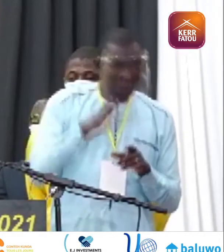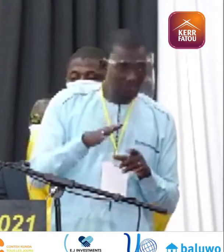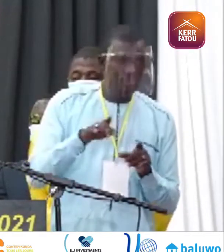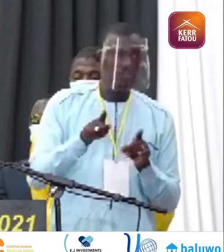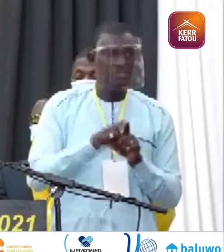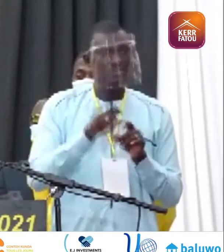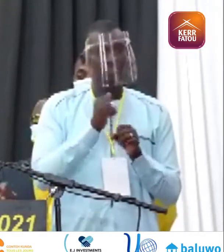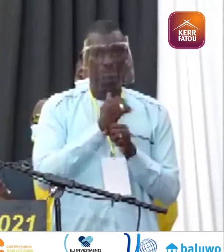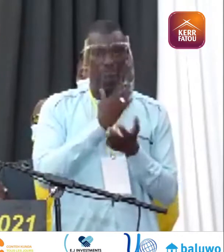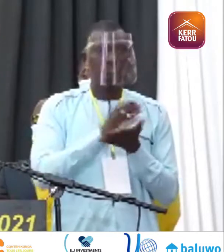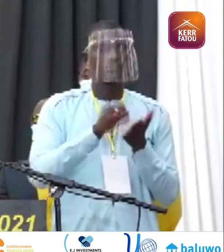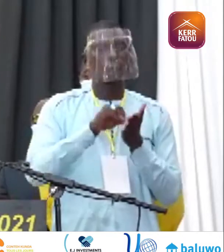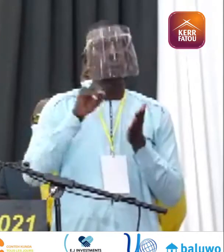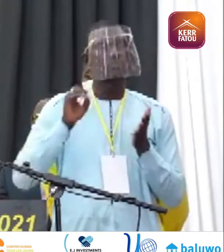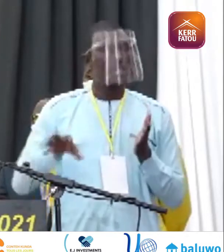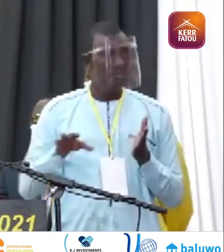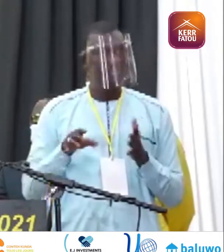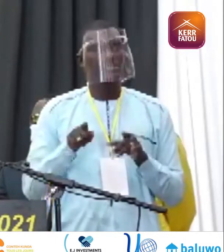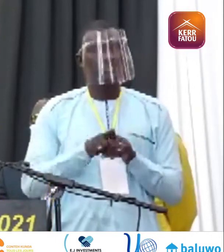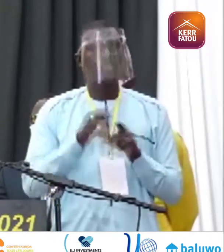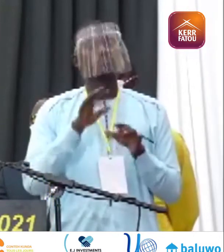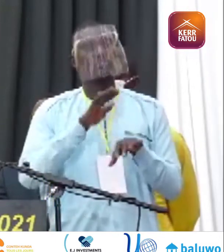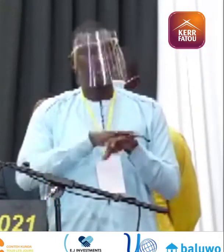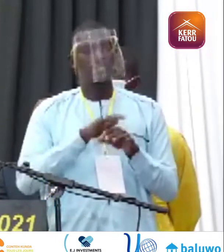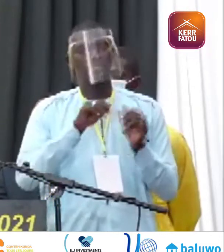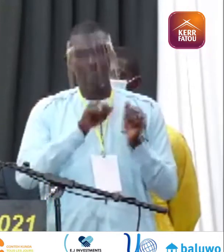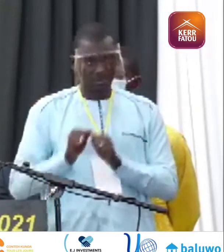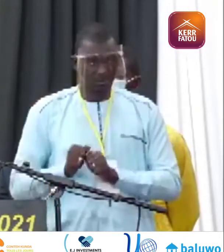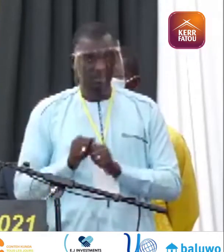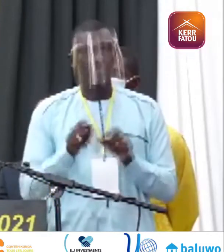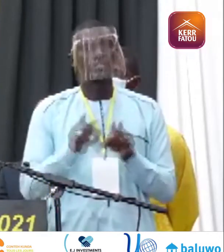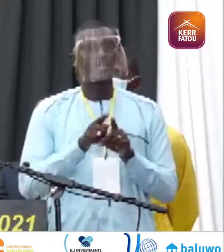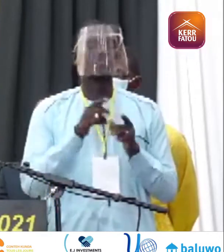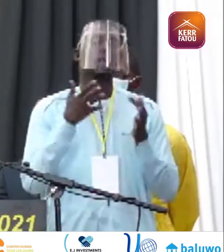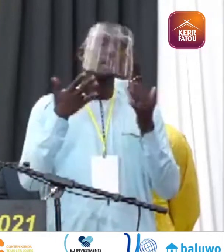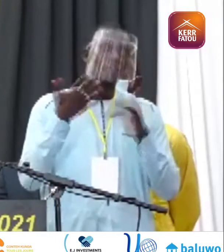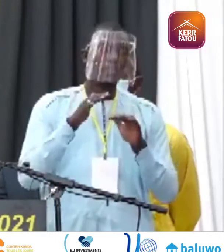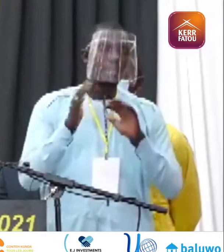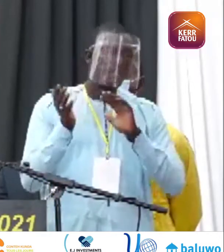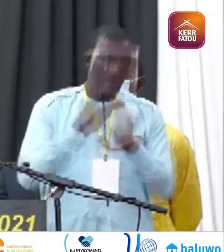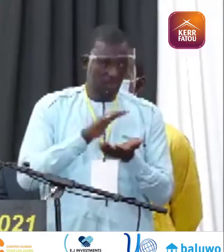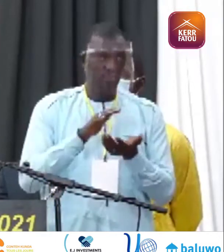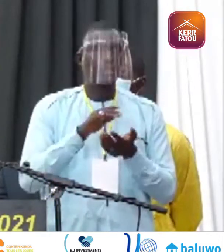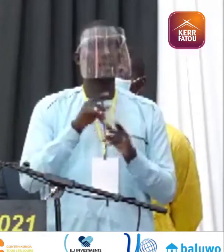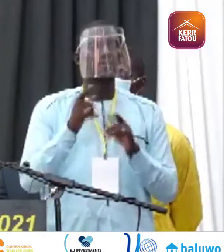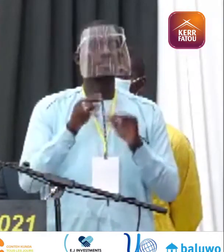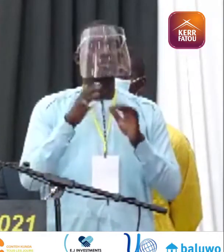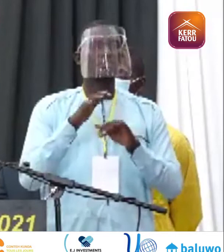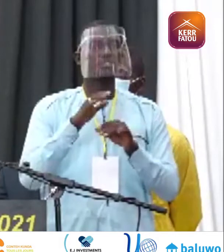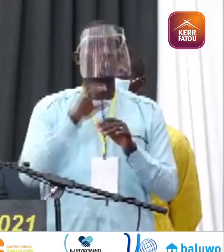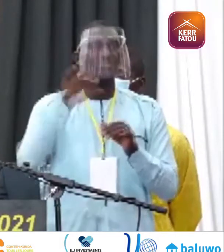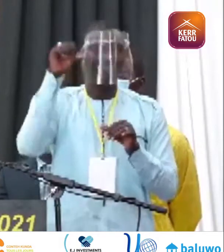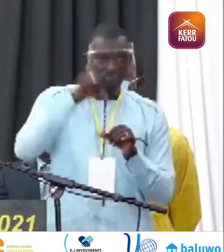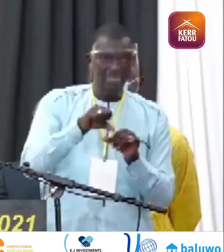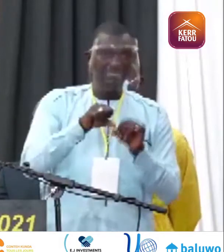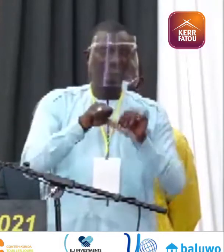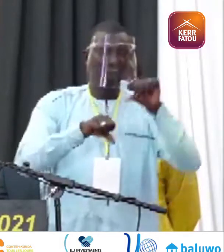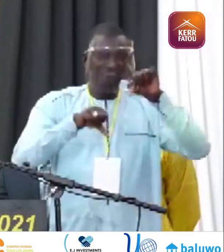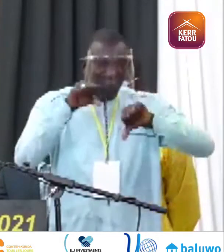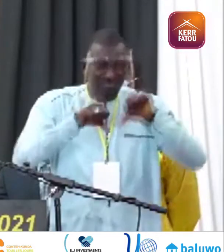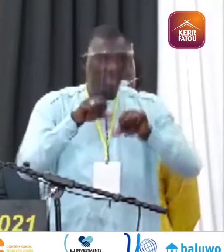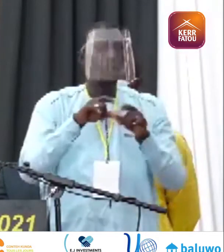of our party rather than retain them and they become cancerous and increasingly becoming cancerous, so that by the end